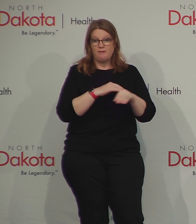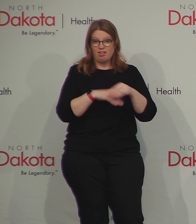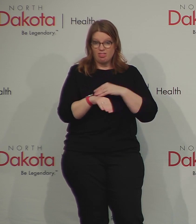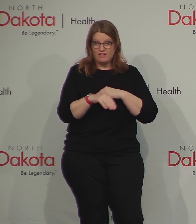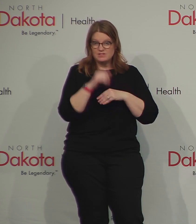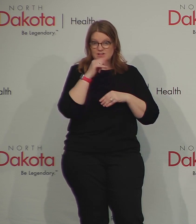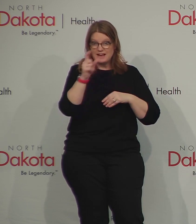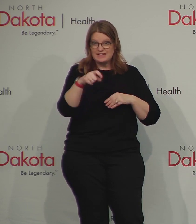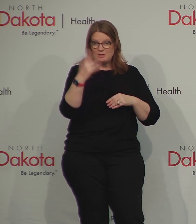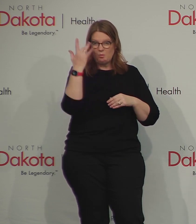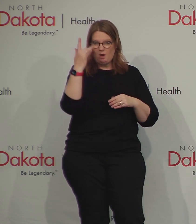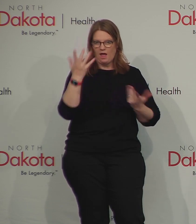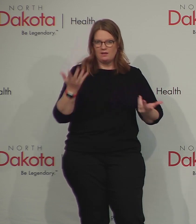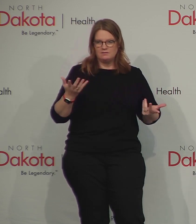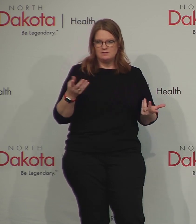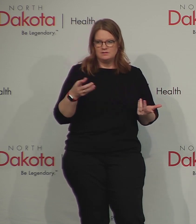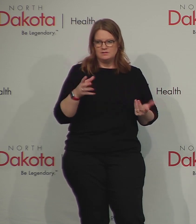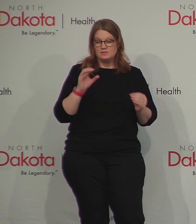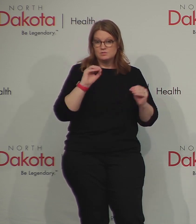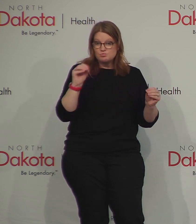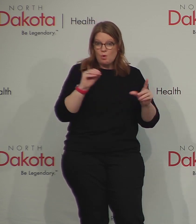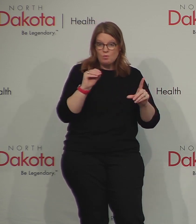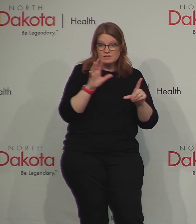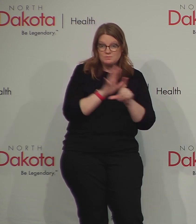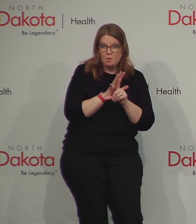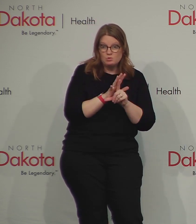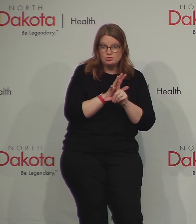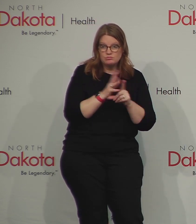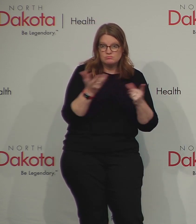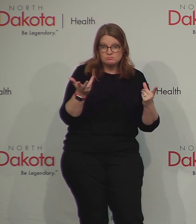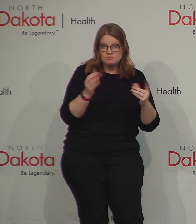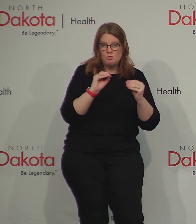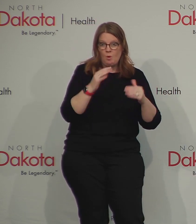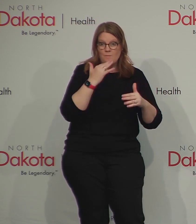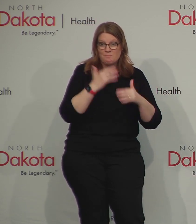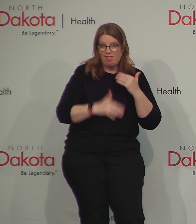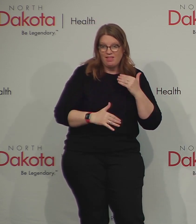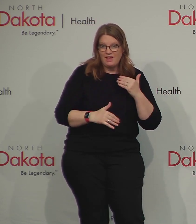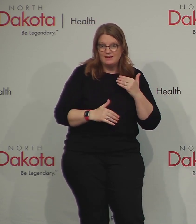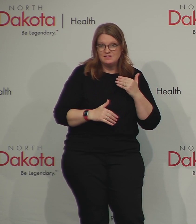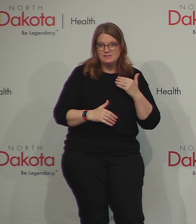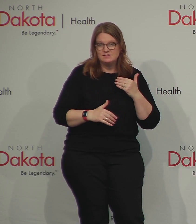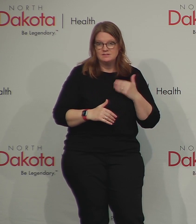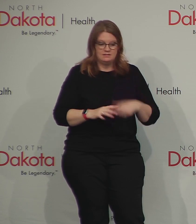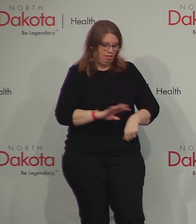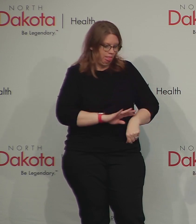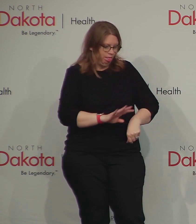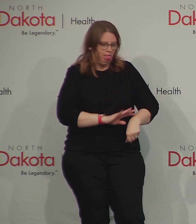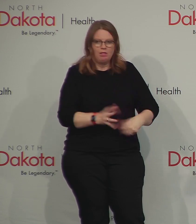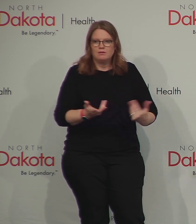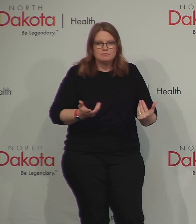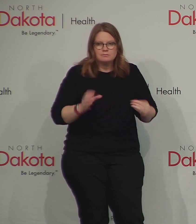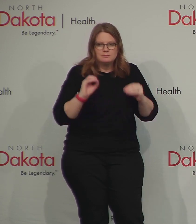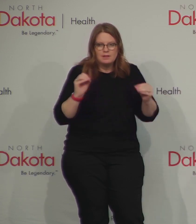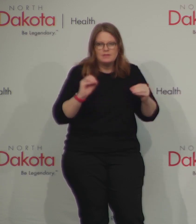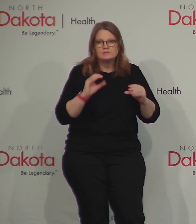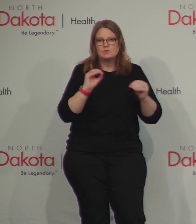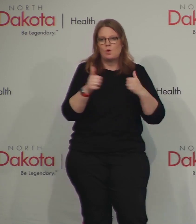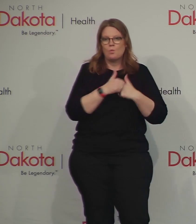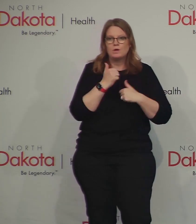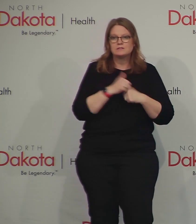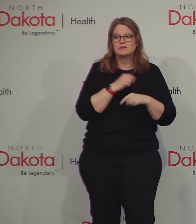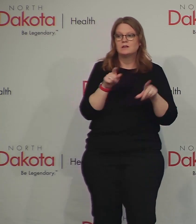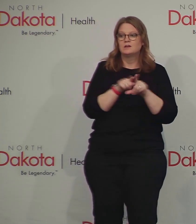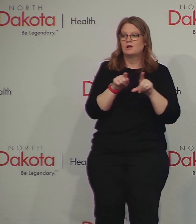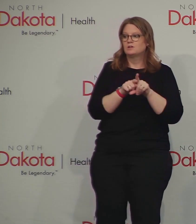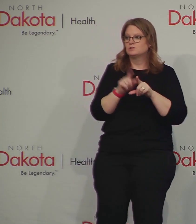not needed because there's no exposure, there's no blood that's going to be coming out when she gets vaccinated, so there's no risk there.